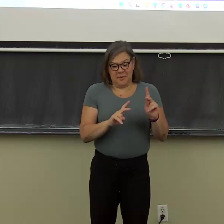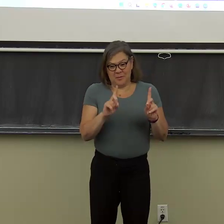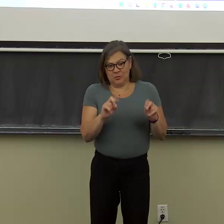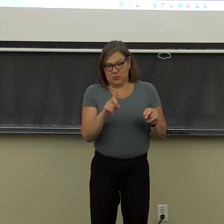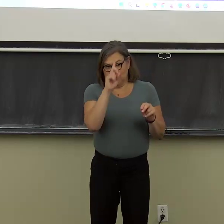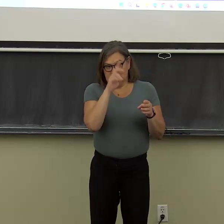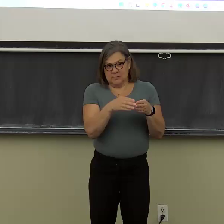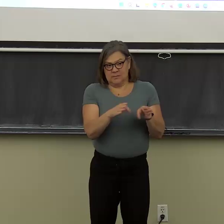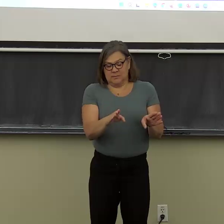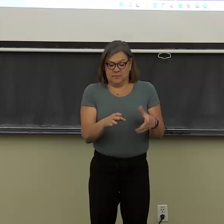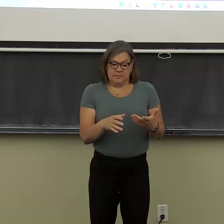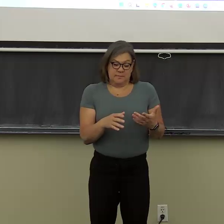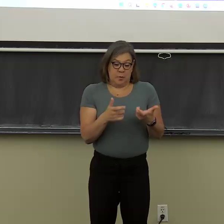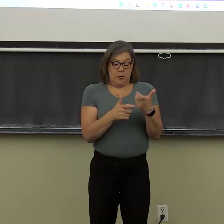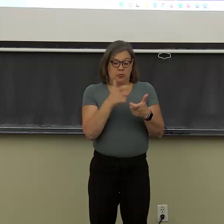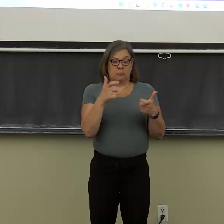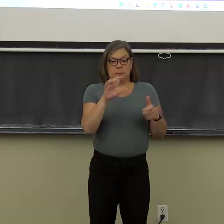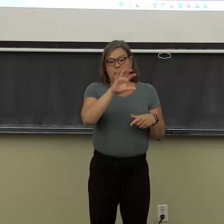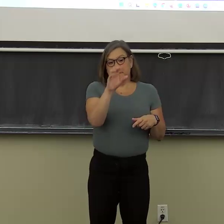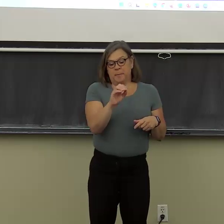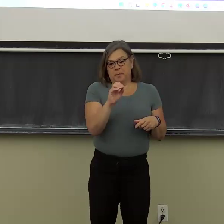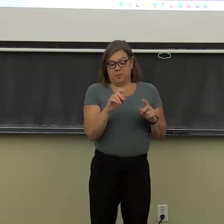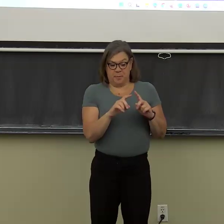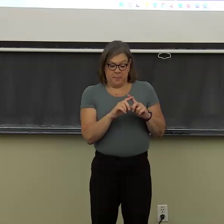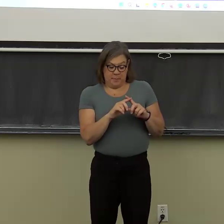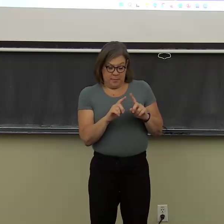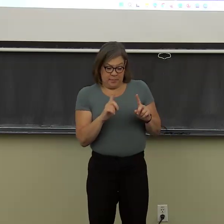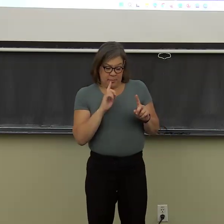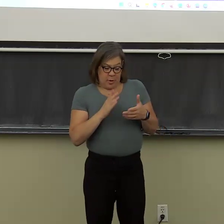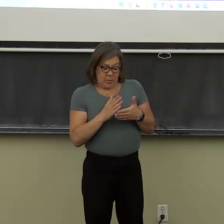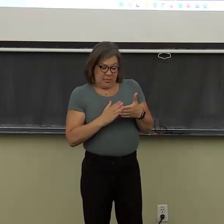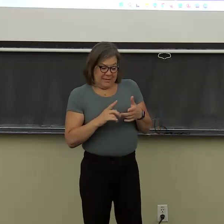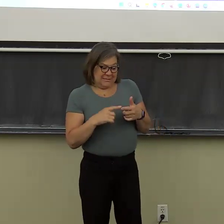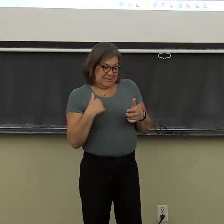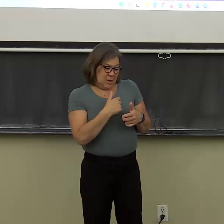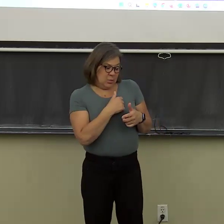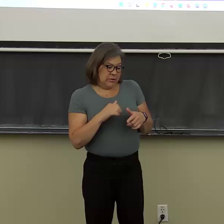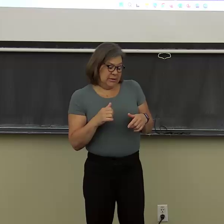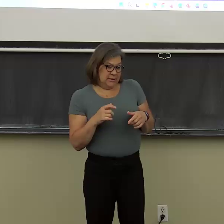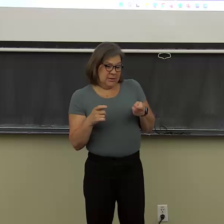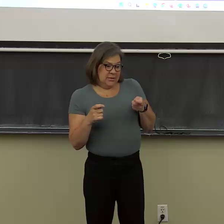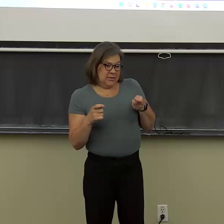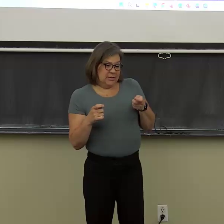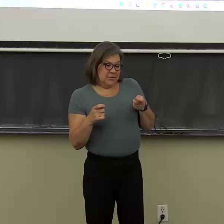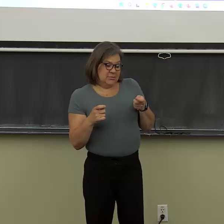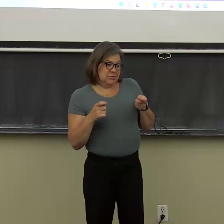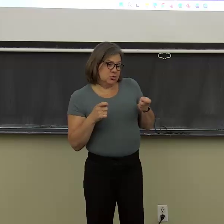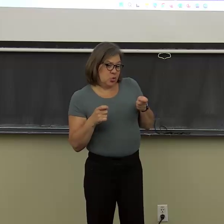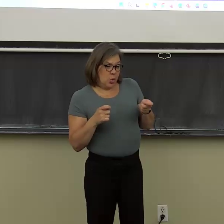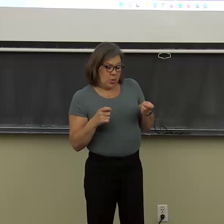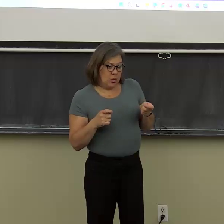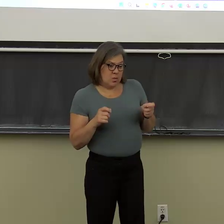in general, largely these large companies. But are there pieces of it that we can wrest control of,